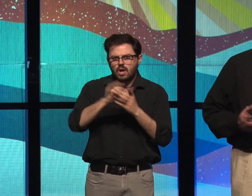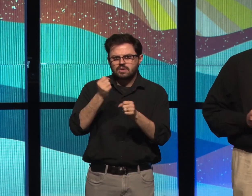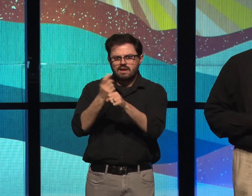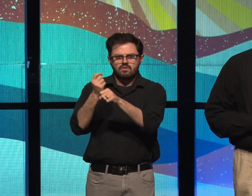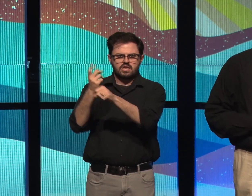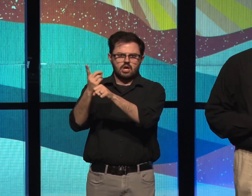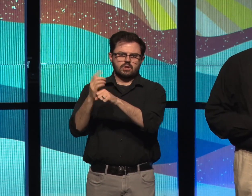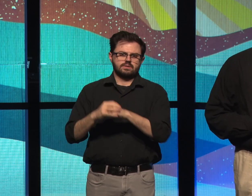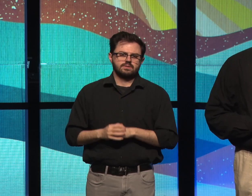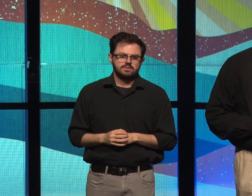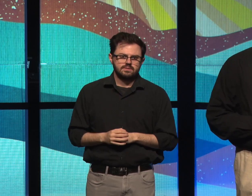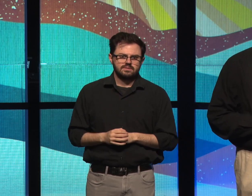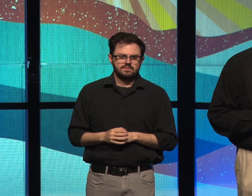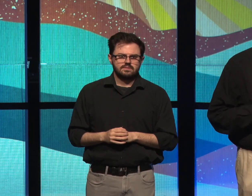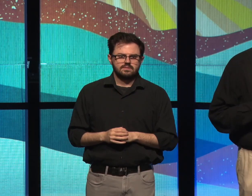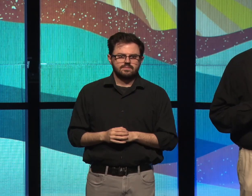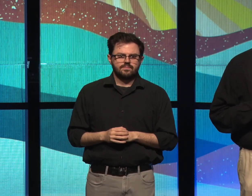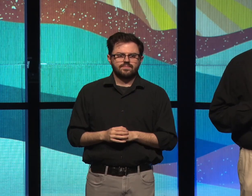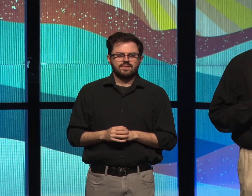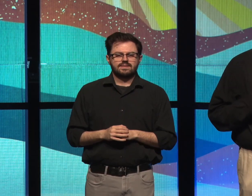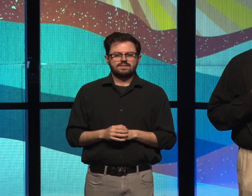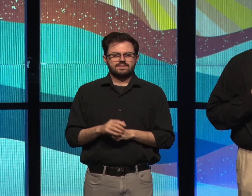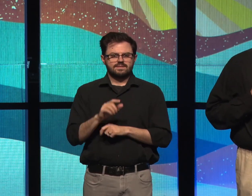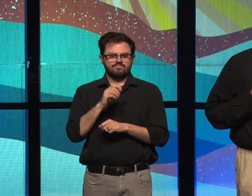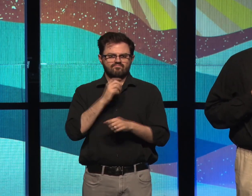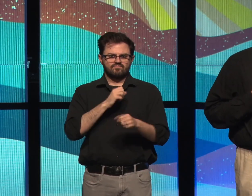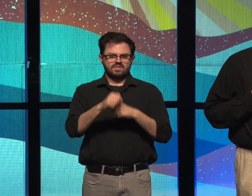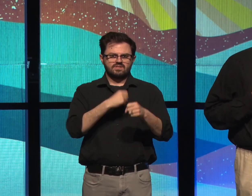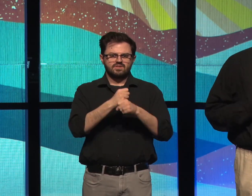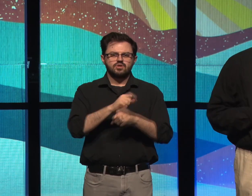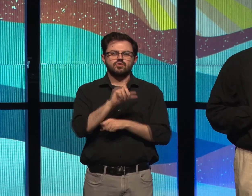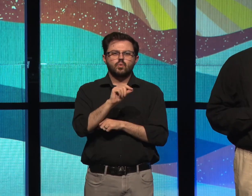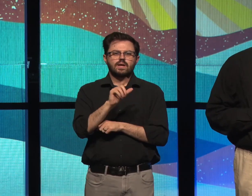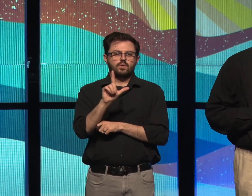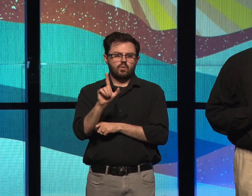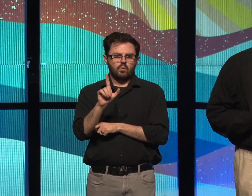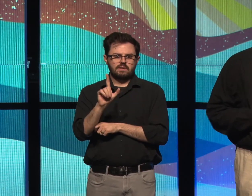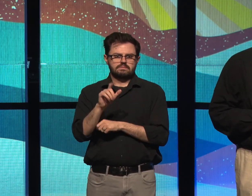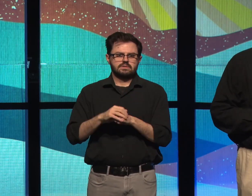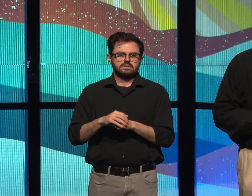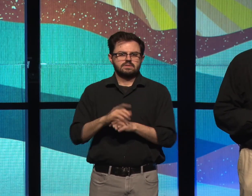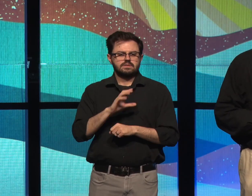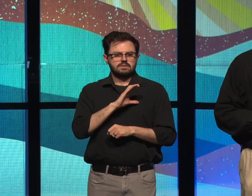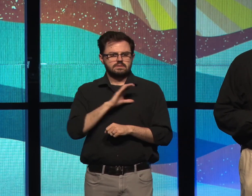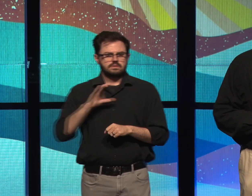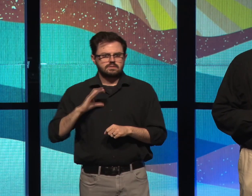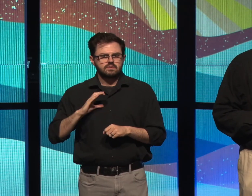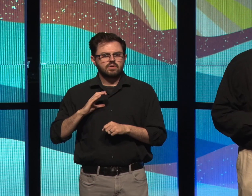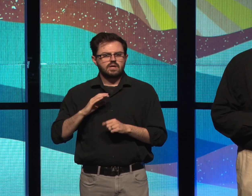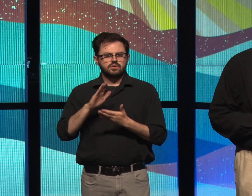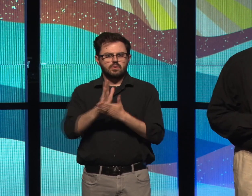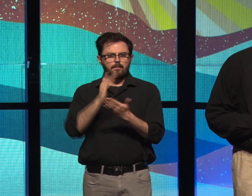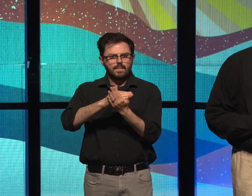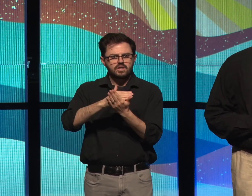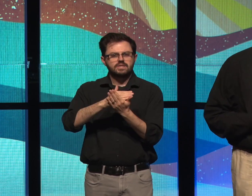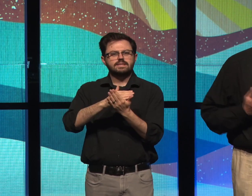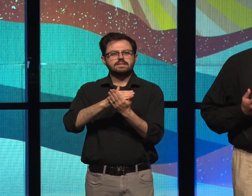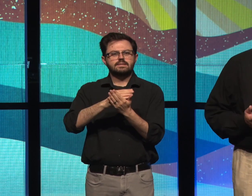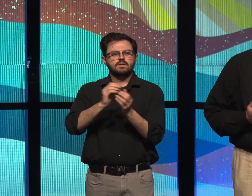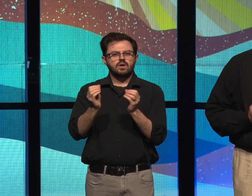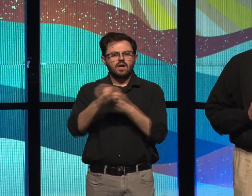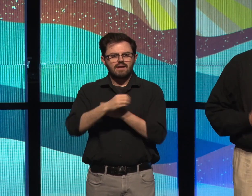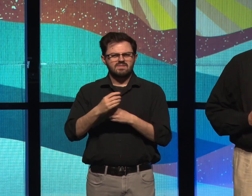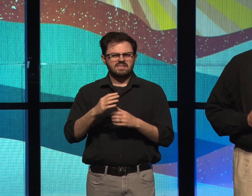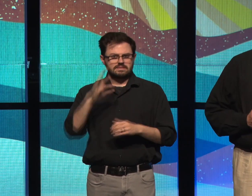the Congressional Budget Office estimated that if we were to incrementally raise the federal minimum wage